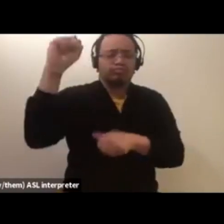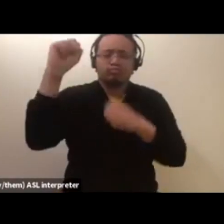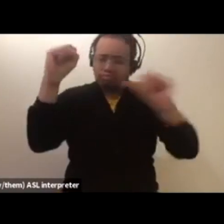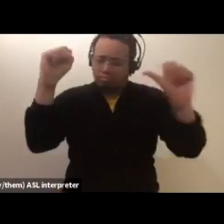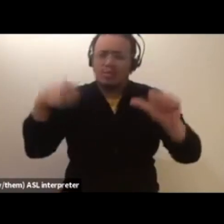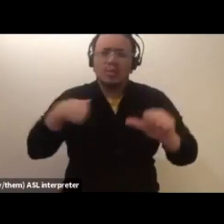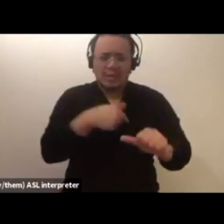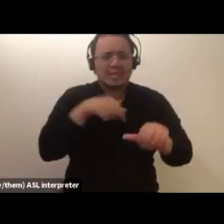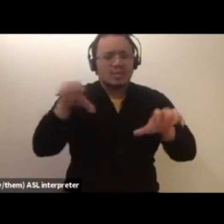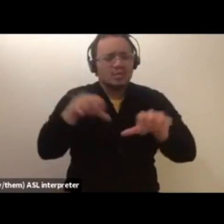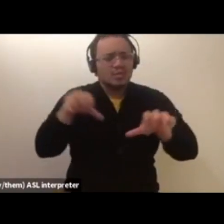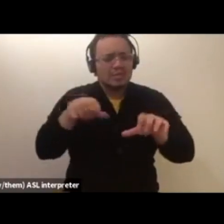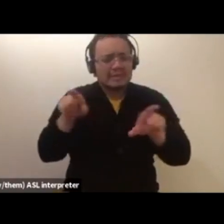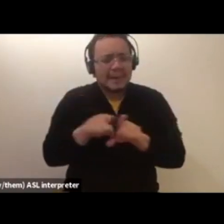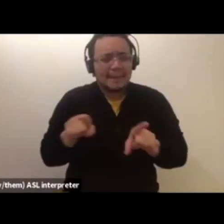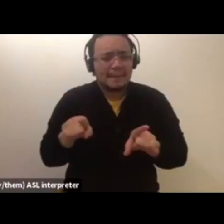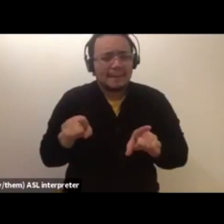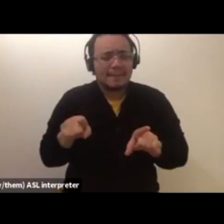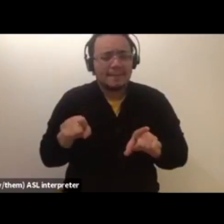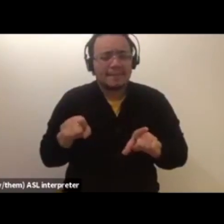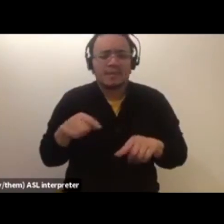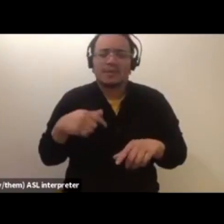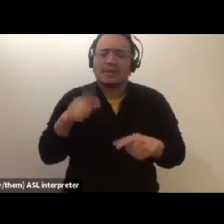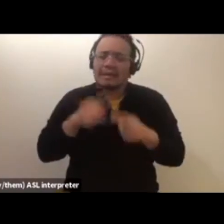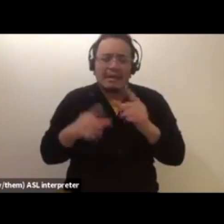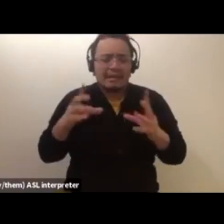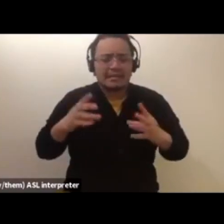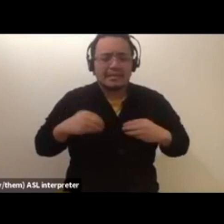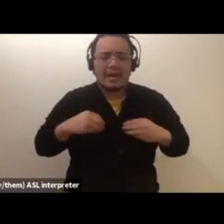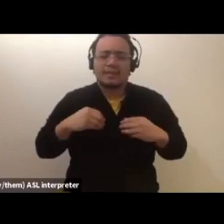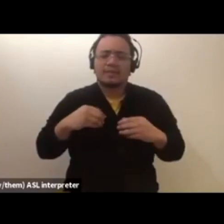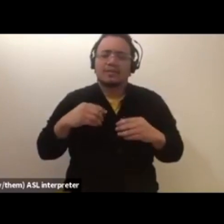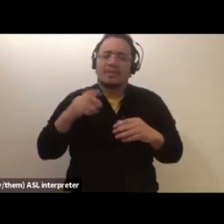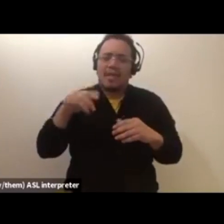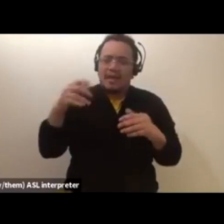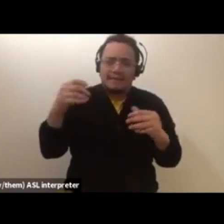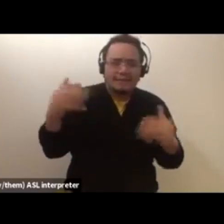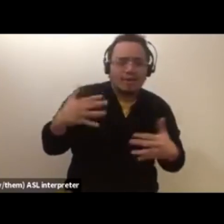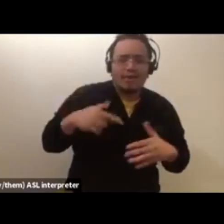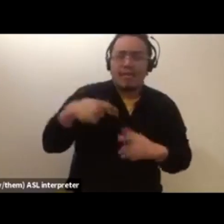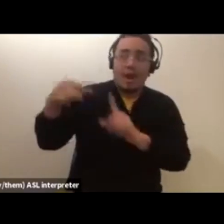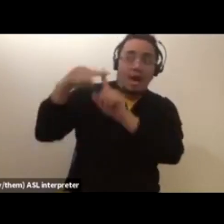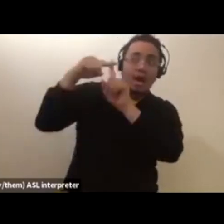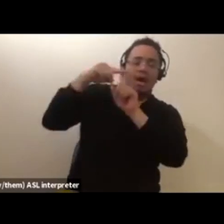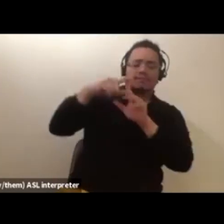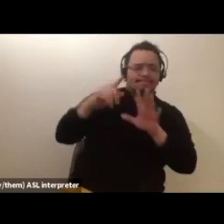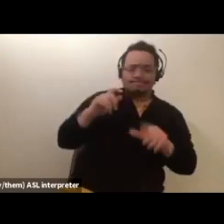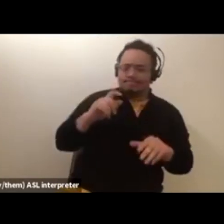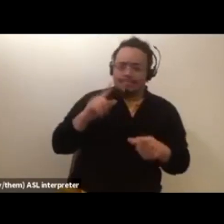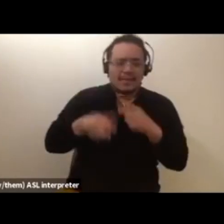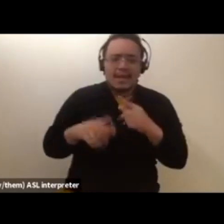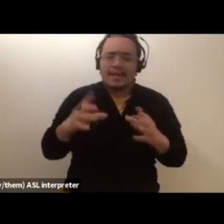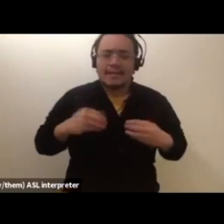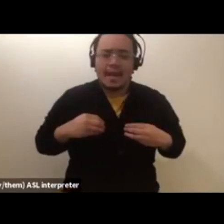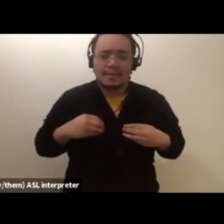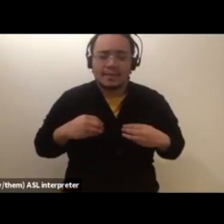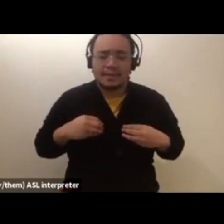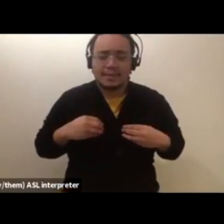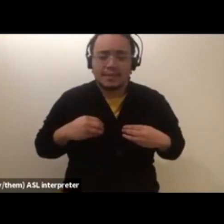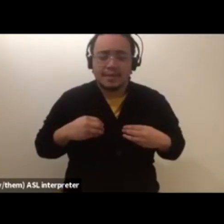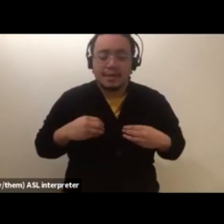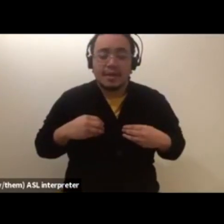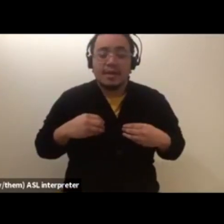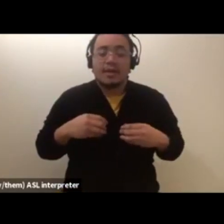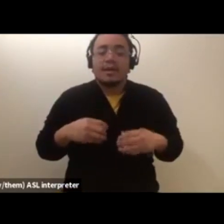with a target on their back. It's unacceptable. But that's why I said, I guess for me, it's not even just being a Black trans man. It's like, I'm Black first,